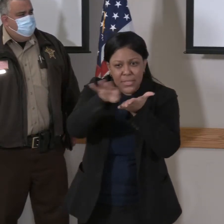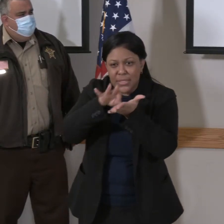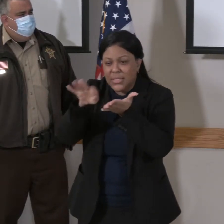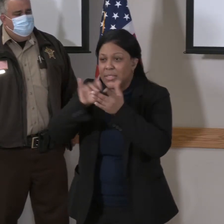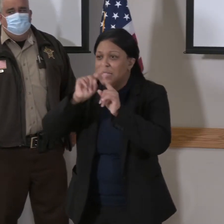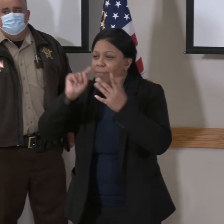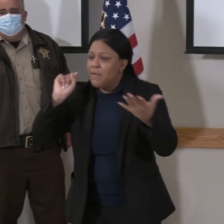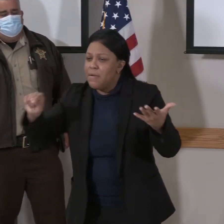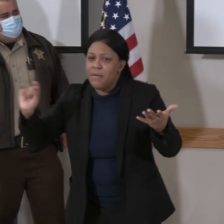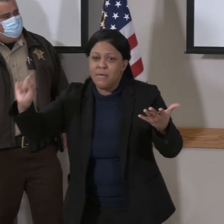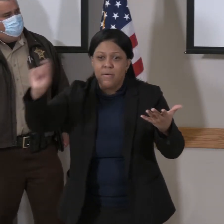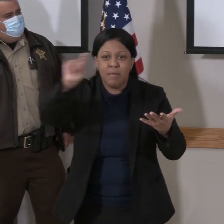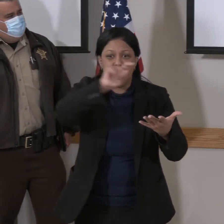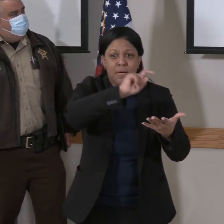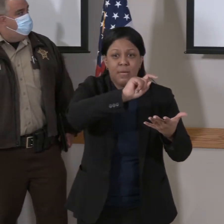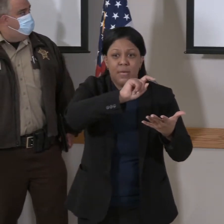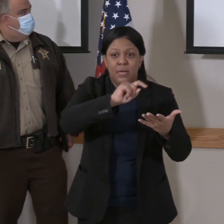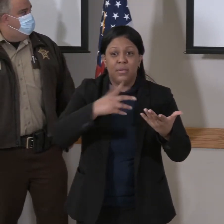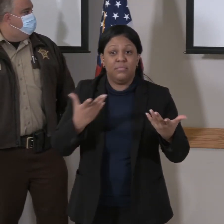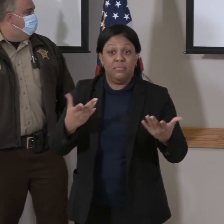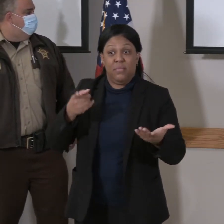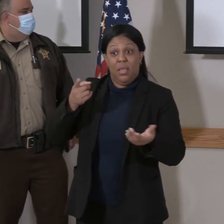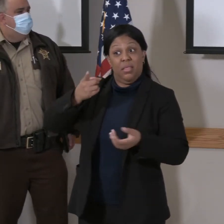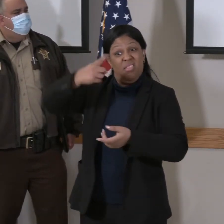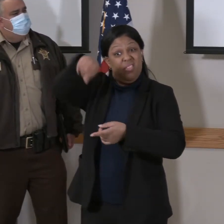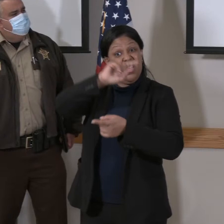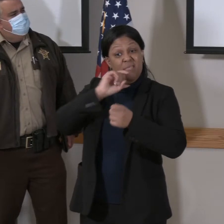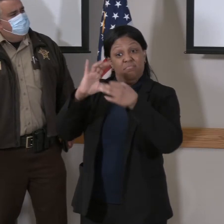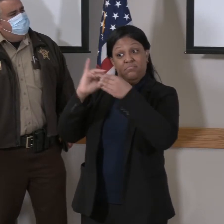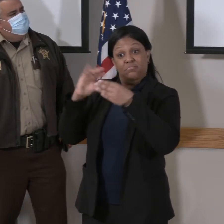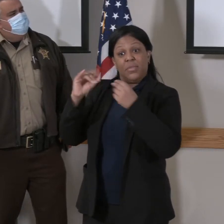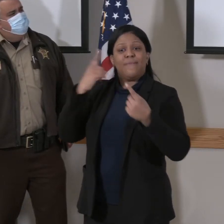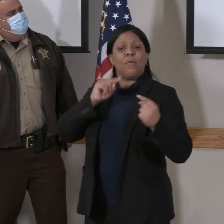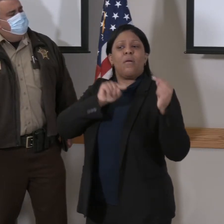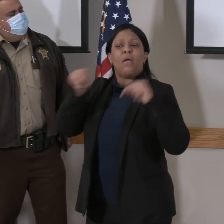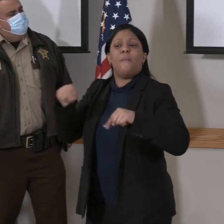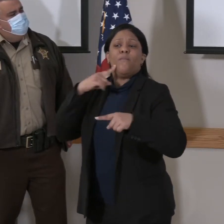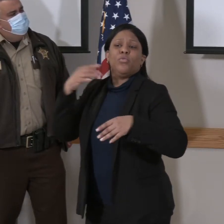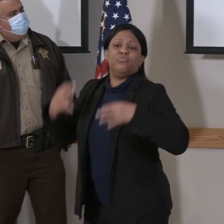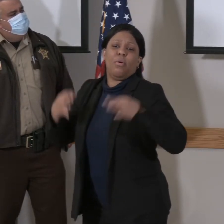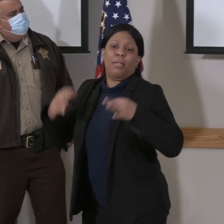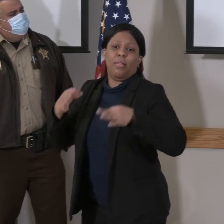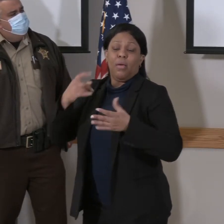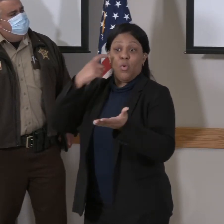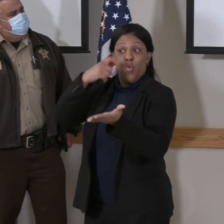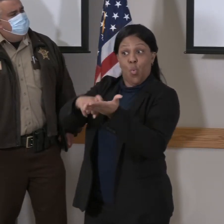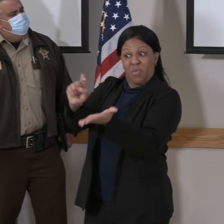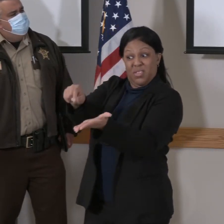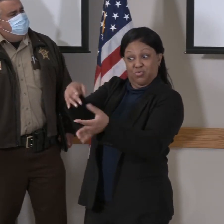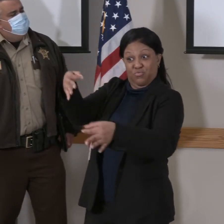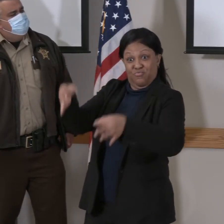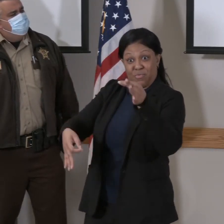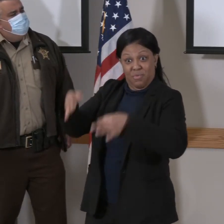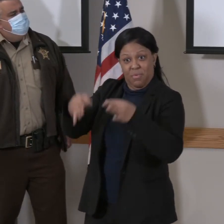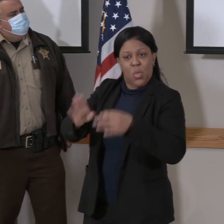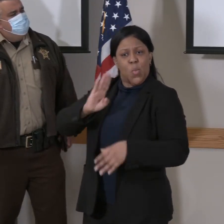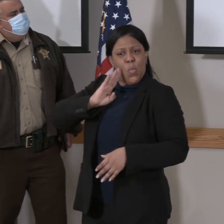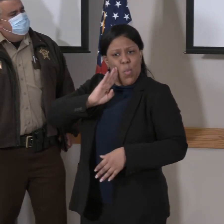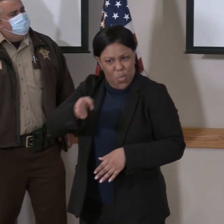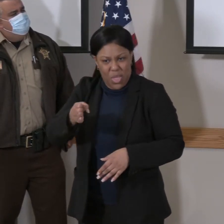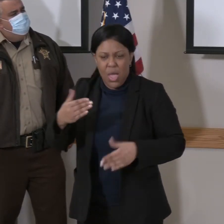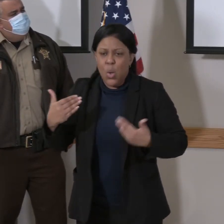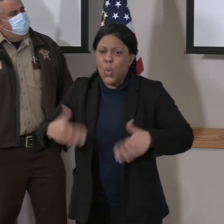public sources, that are talking about coming here for the trial. We recognize that this trial is going to be an international